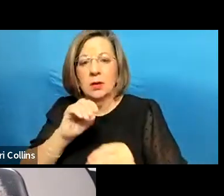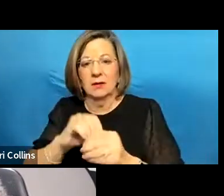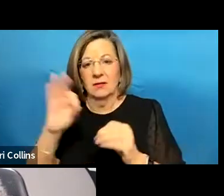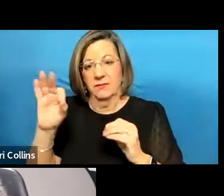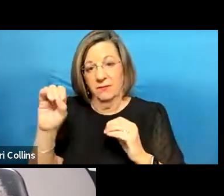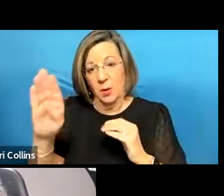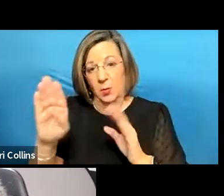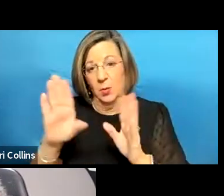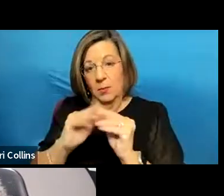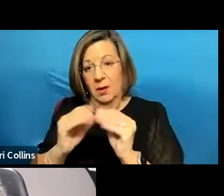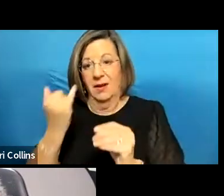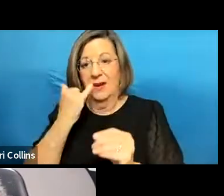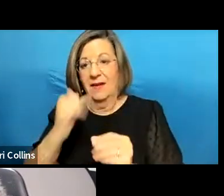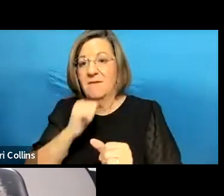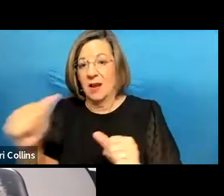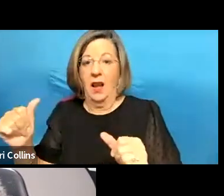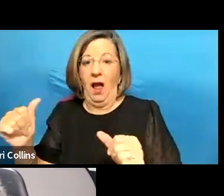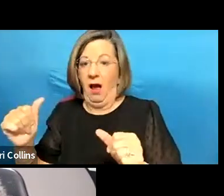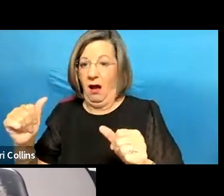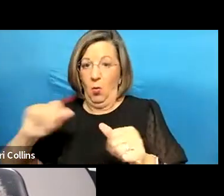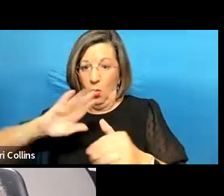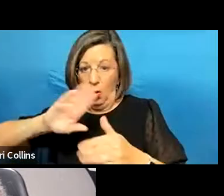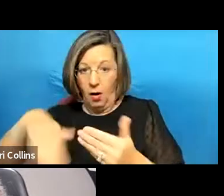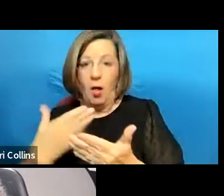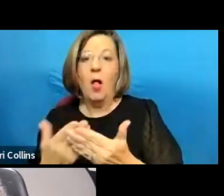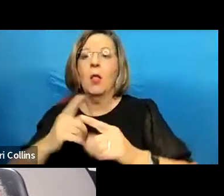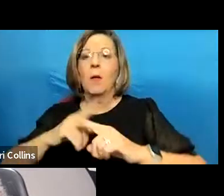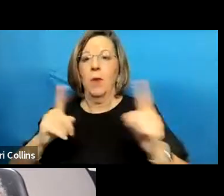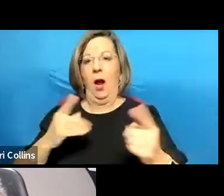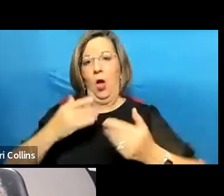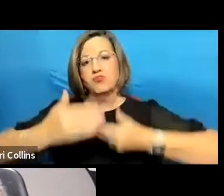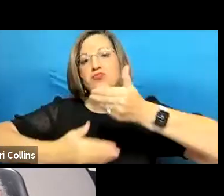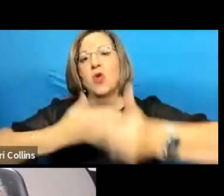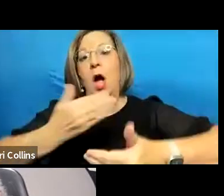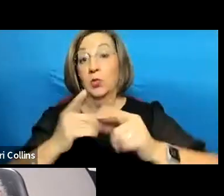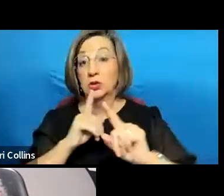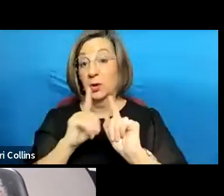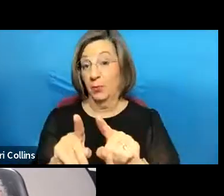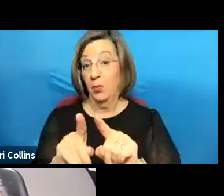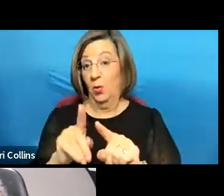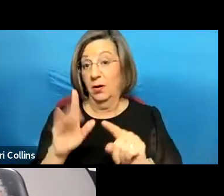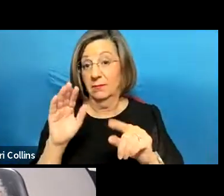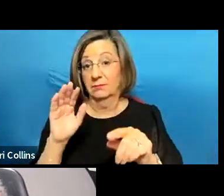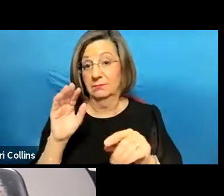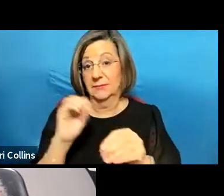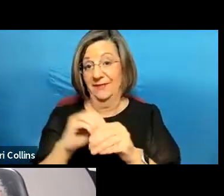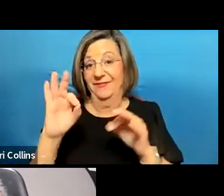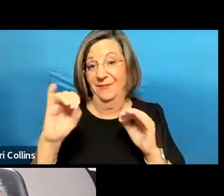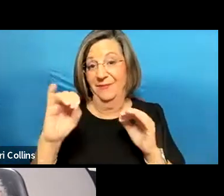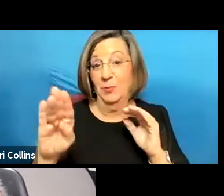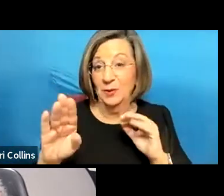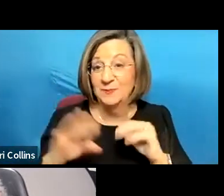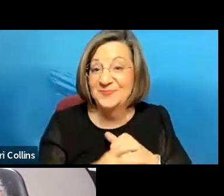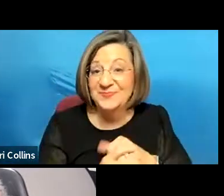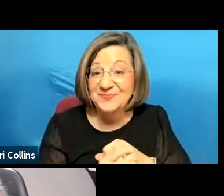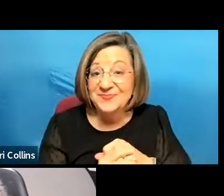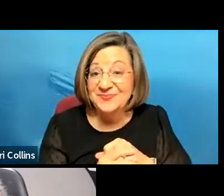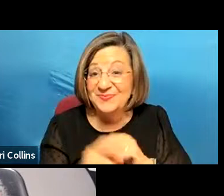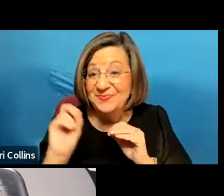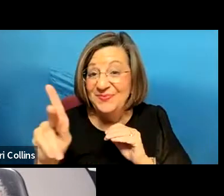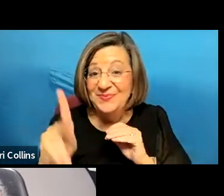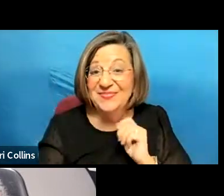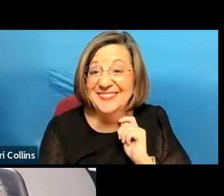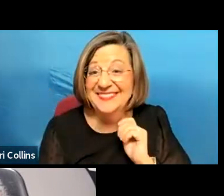some update for you, some type of report for the February meeting. If not all of it, at least a progress report